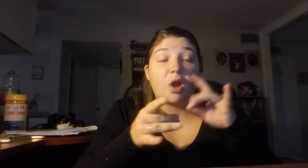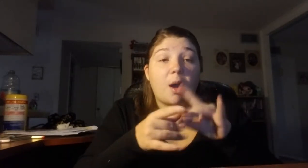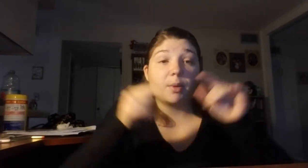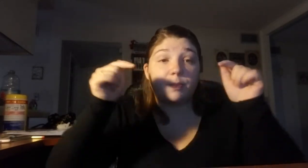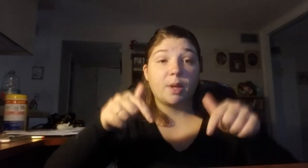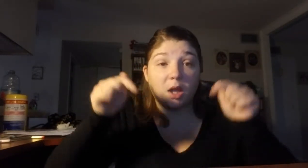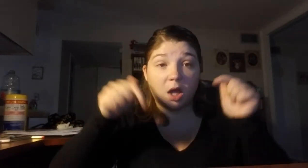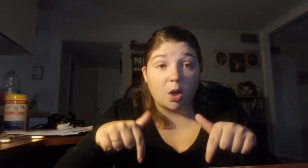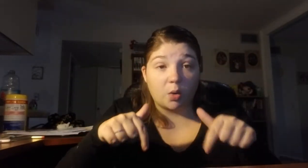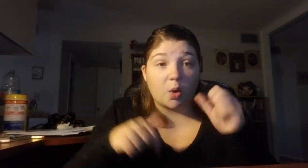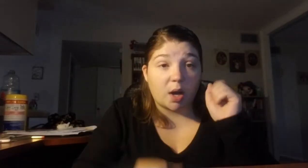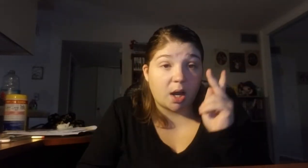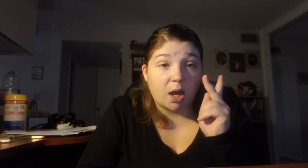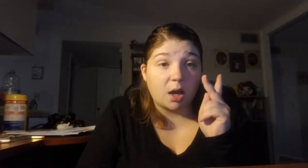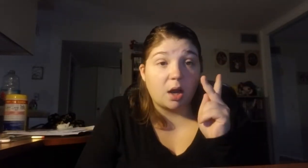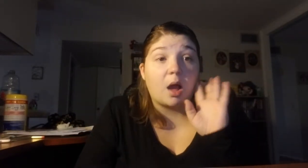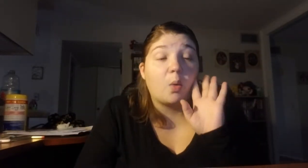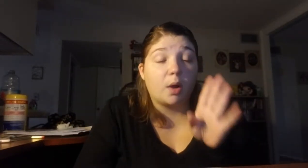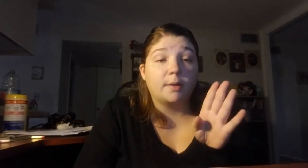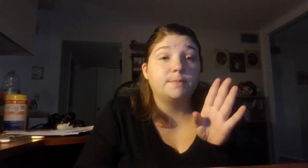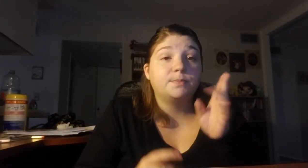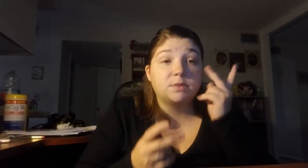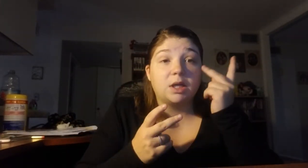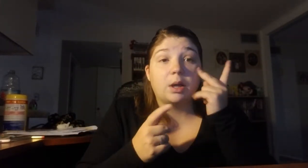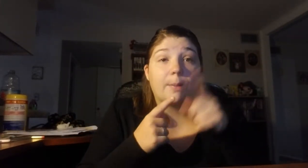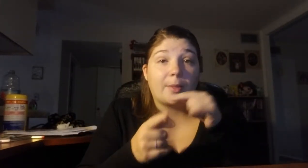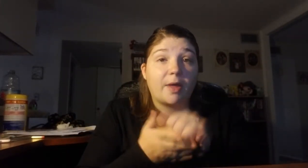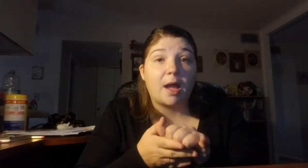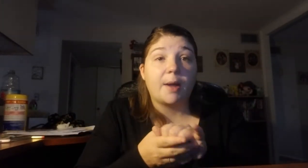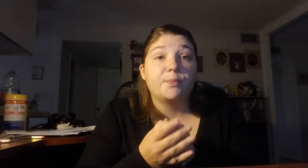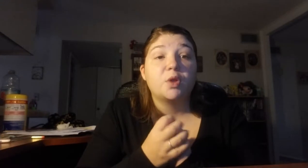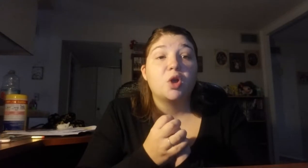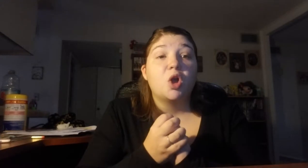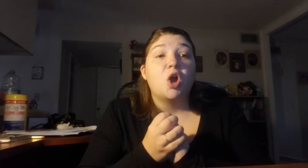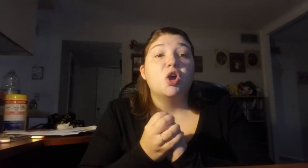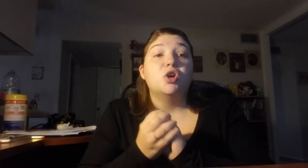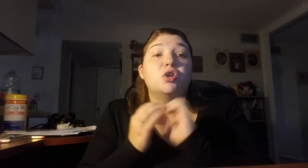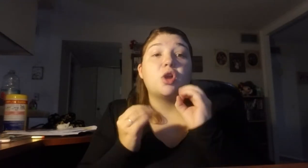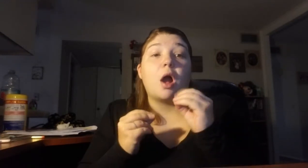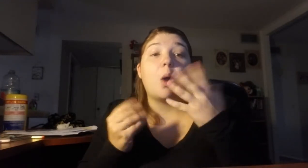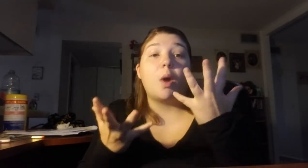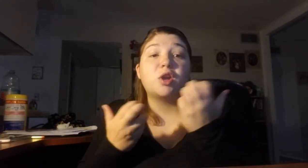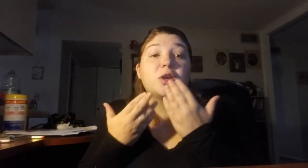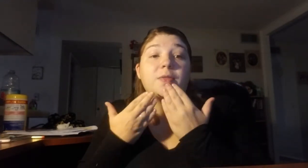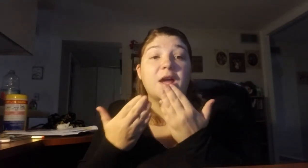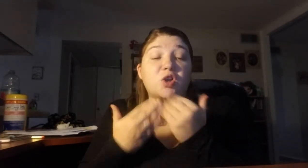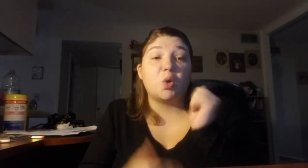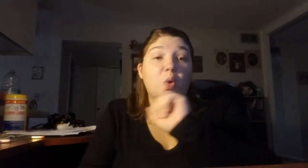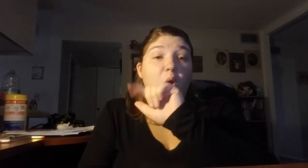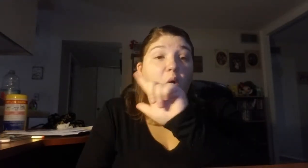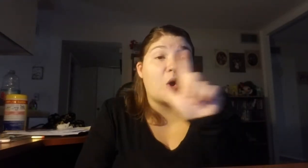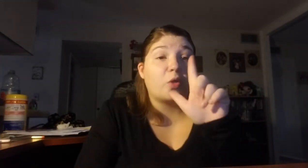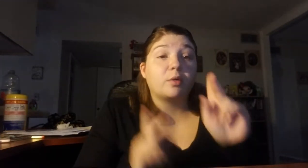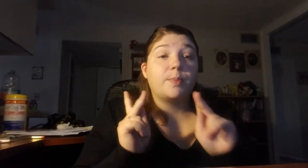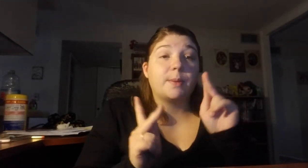comment below, okay? And I will see you about that. So I want to thank you, all those people